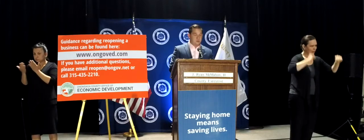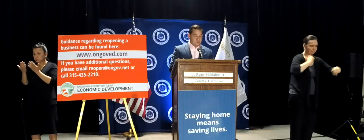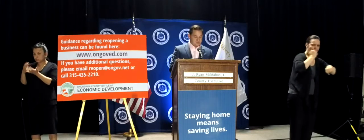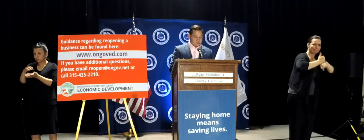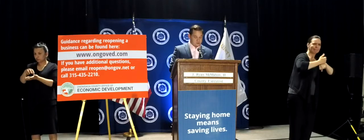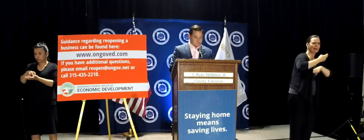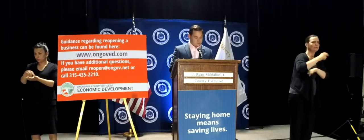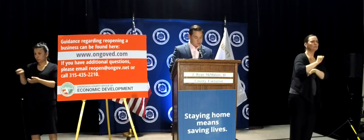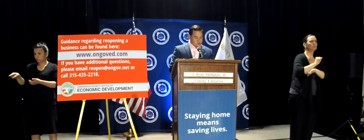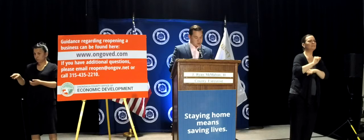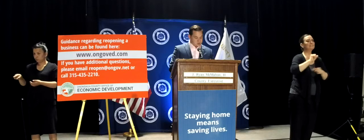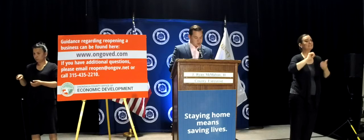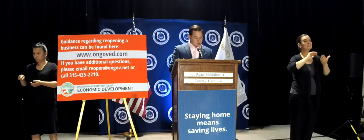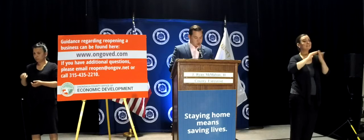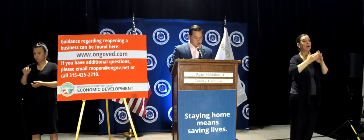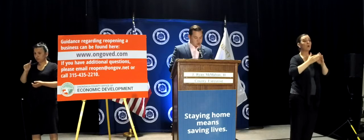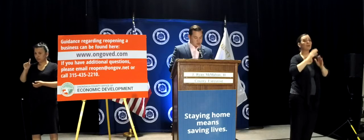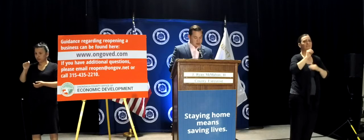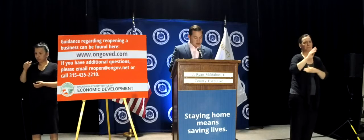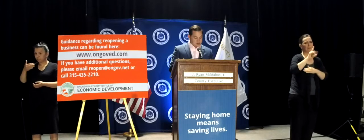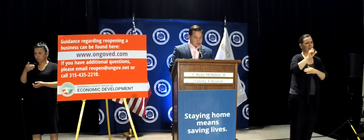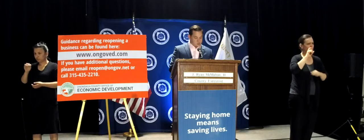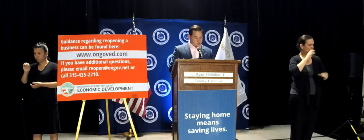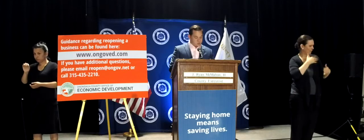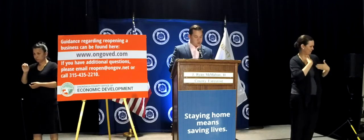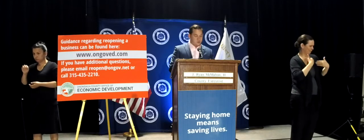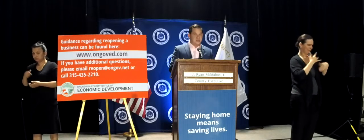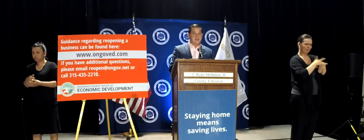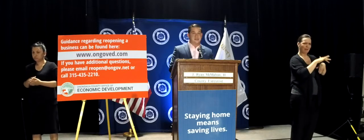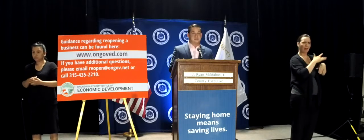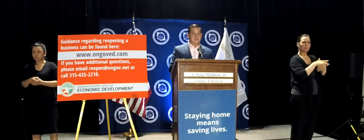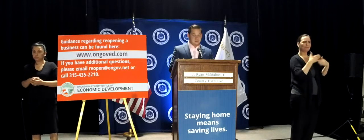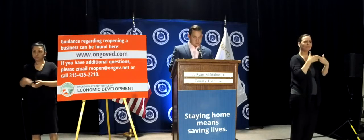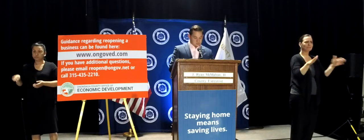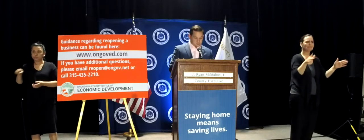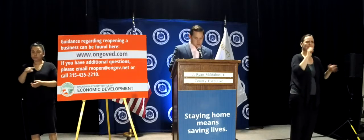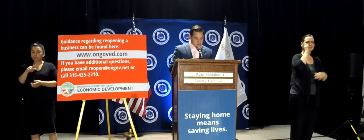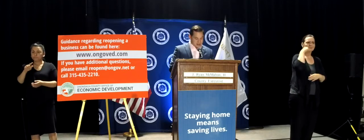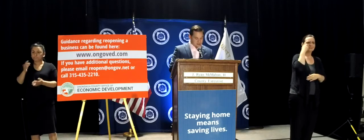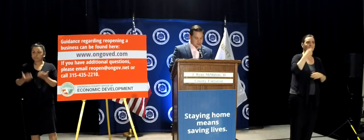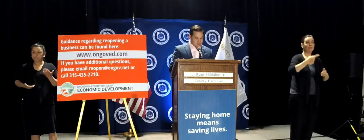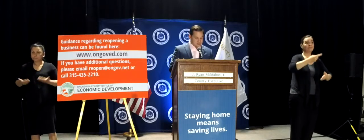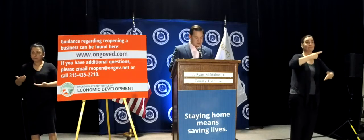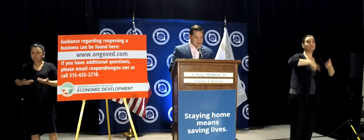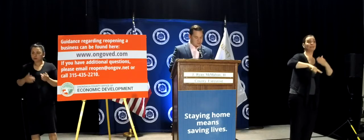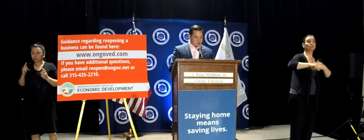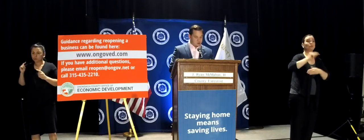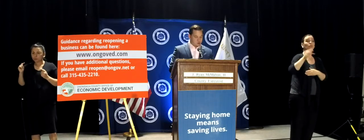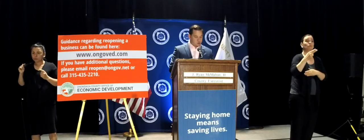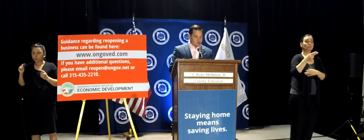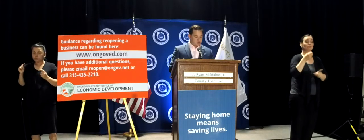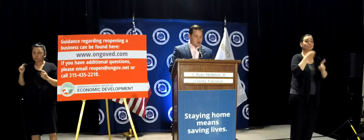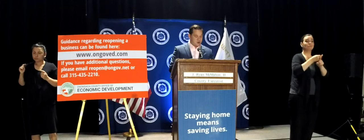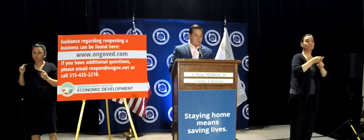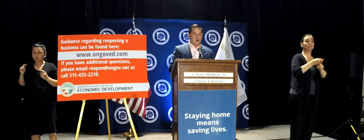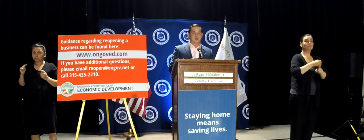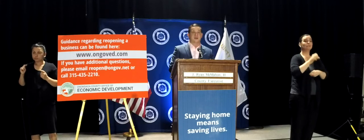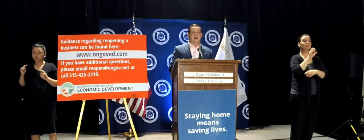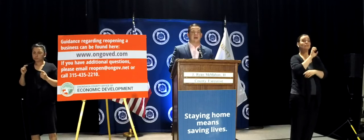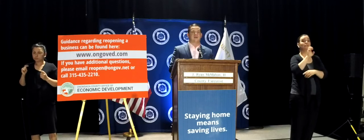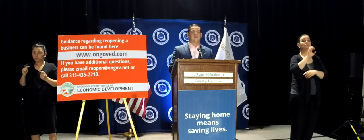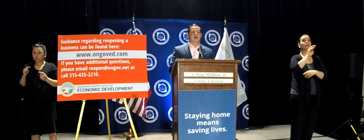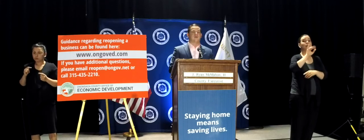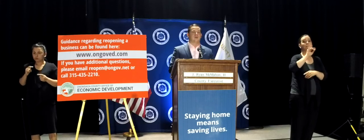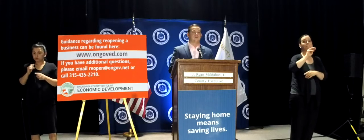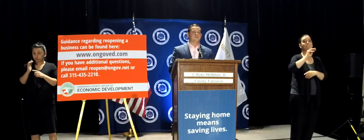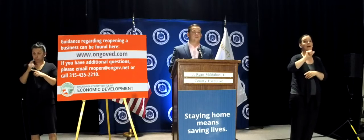Camillus, West Genesee. Thursday, we will be going east to the Immaculate Conception Church parking